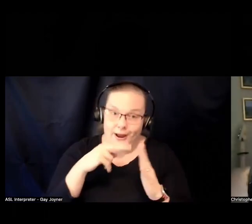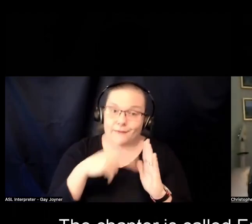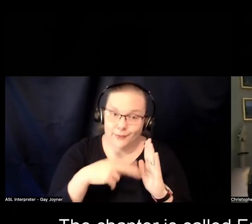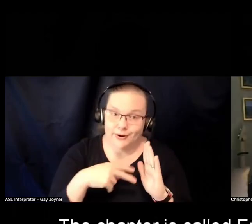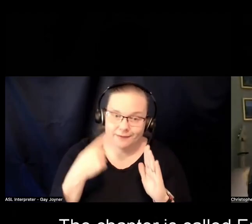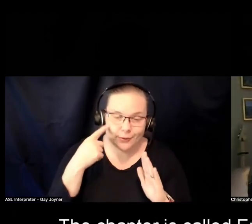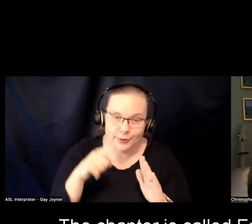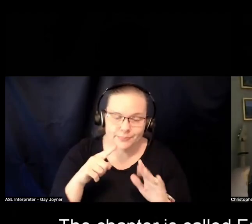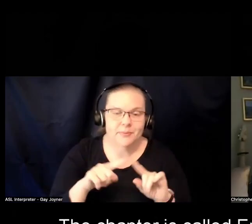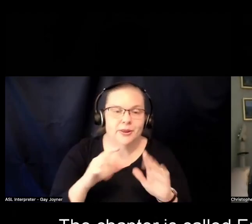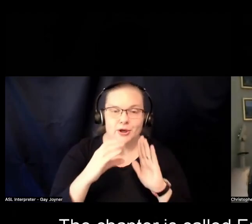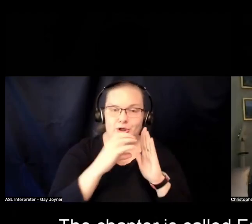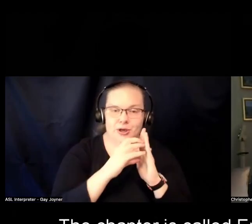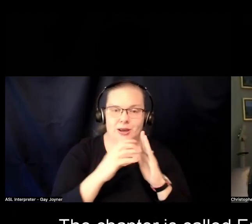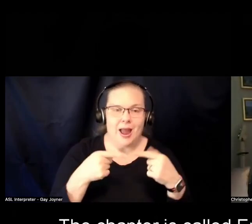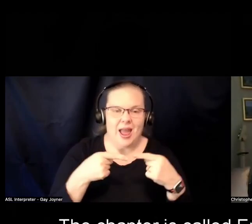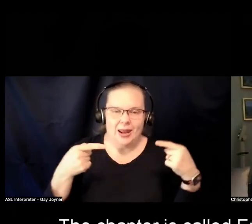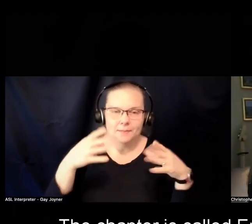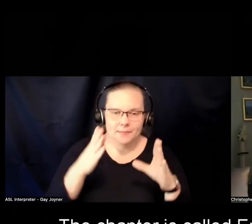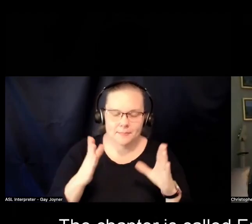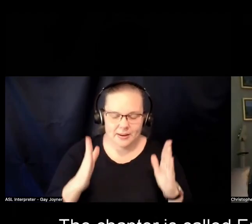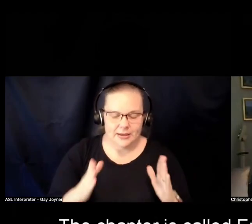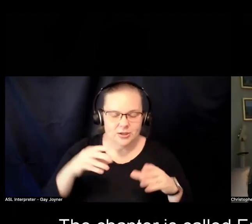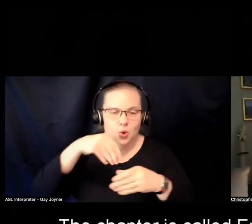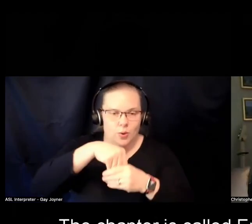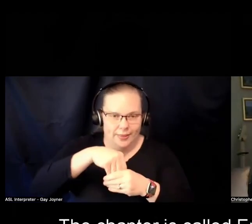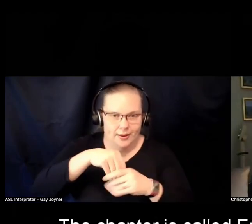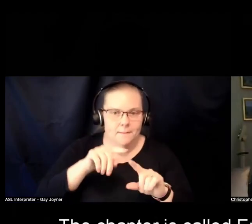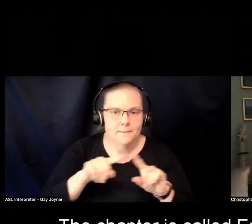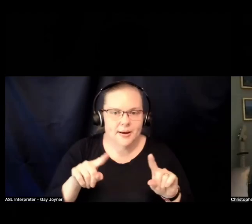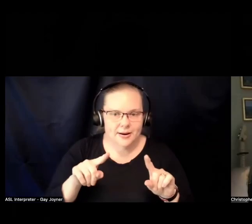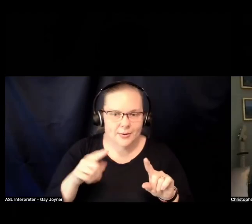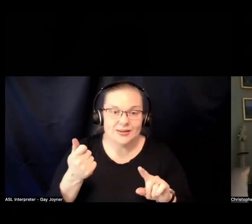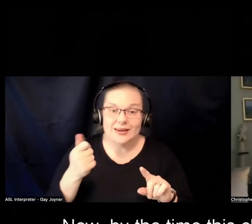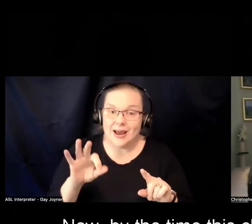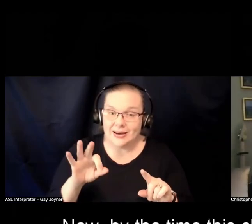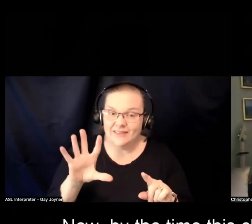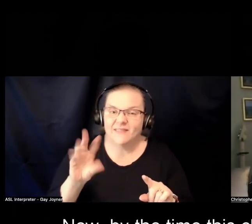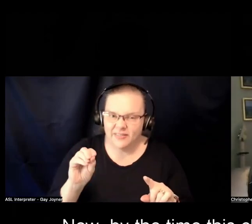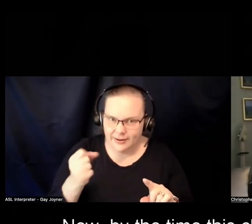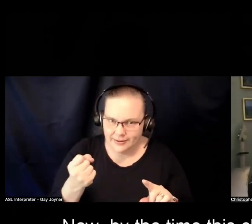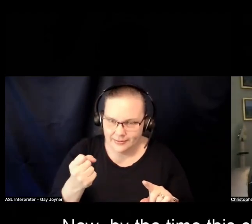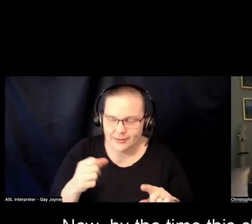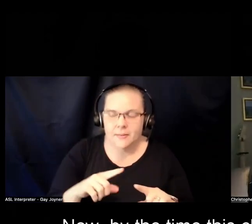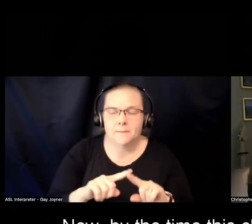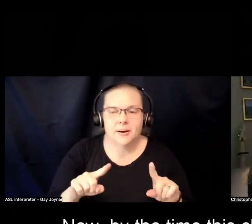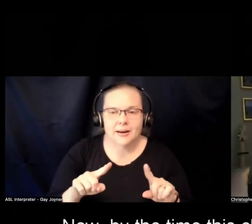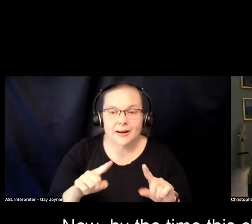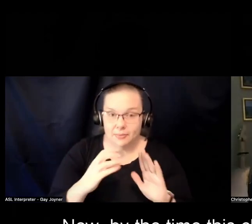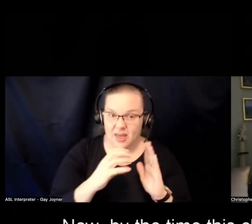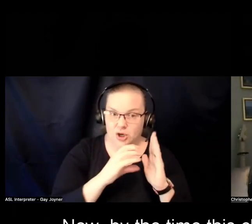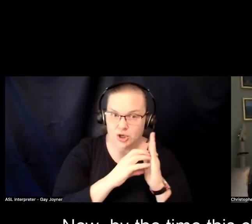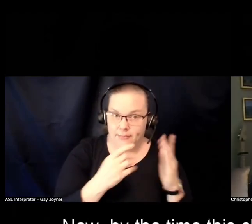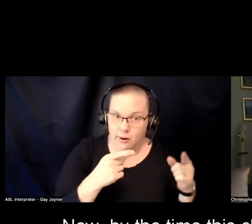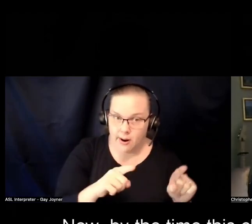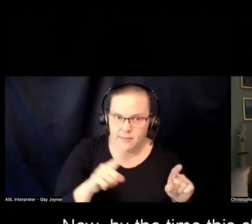The chapter is called Enemies Within, and the action takes place in December 1950. Now, by the time this chapter happens in the book,